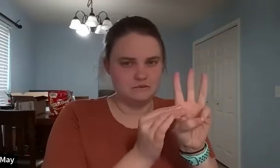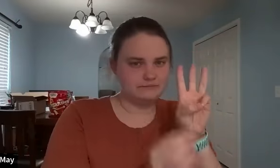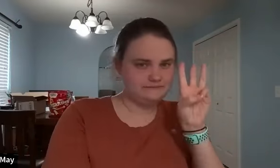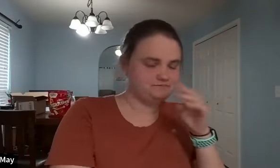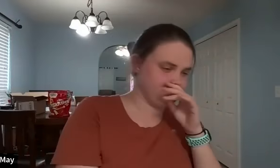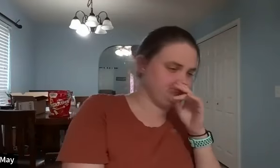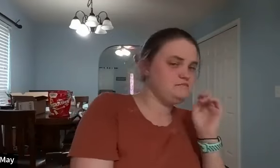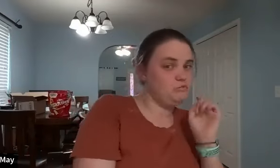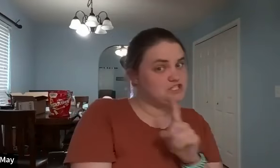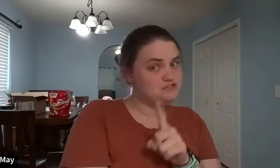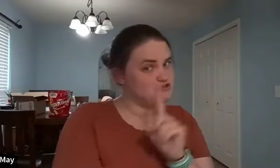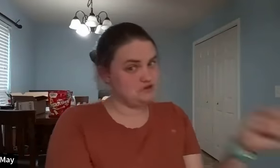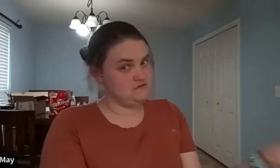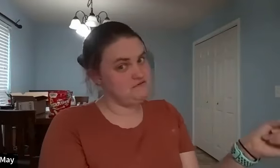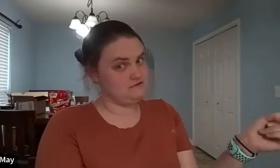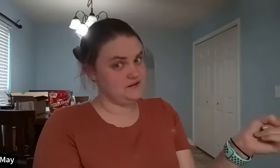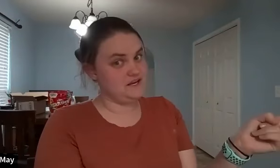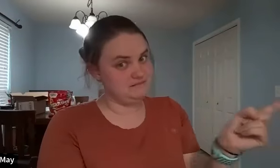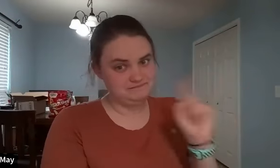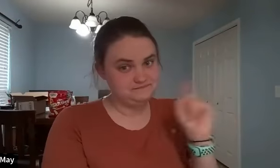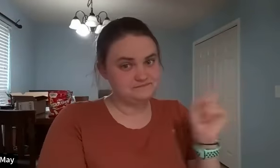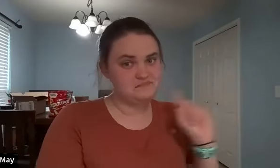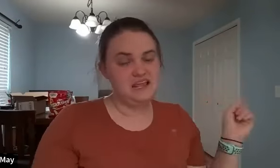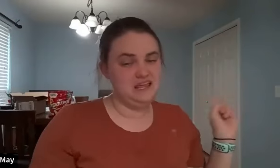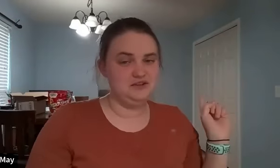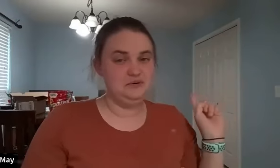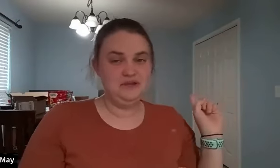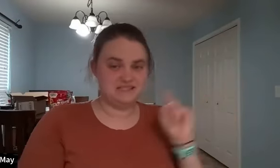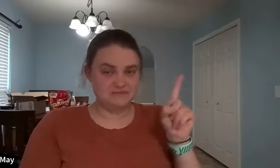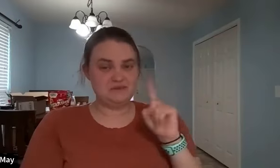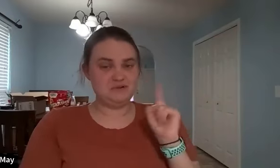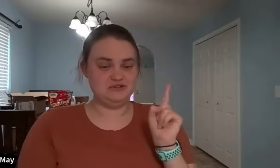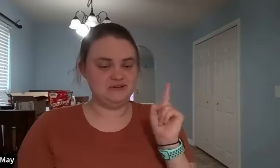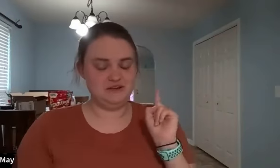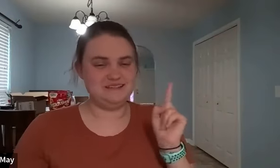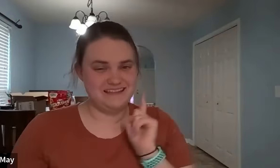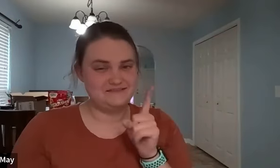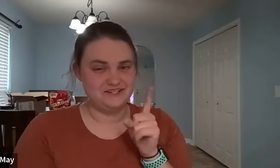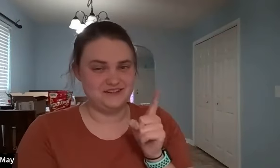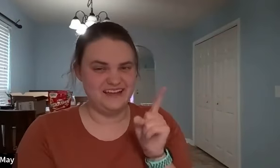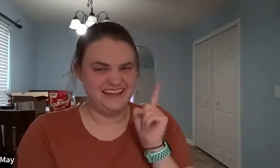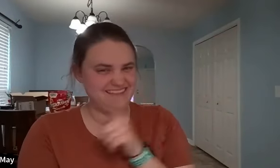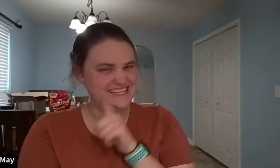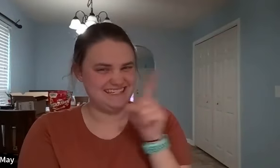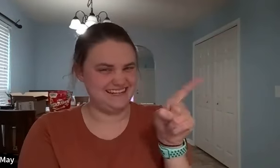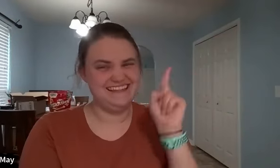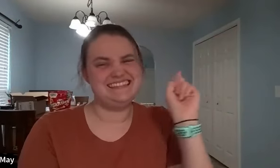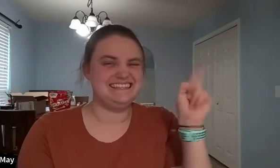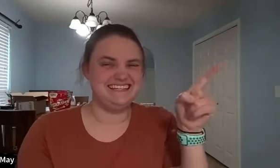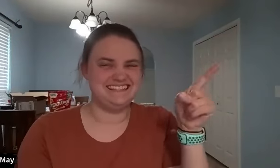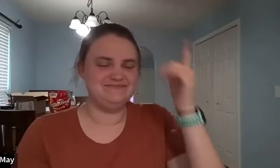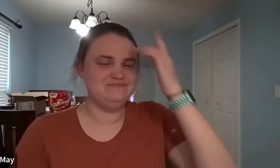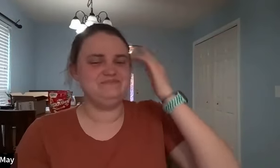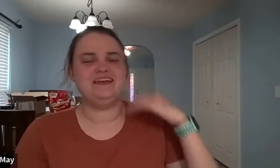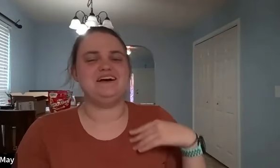one. Once you do though, you never forget it. And you see people who do it and you almost laugh to yourself. Haha, that's not it. That's a 6.